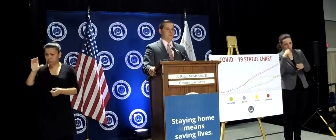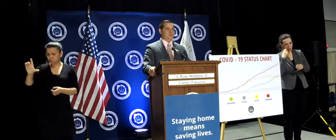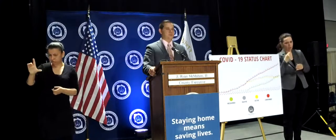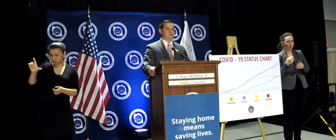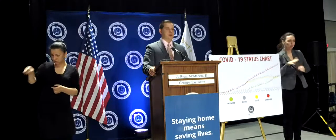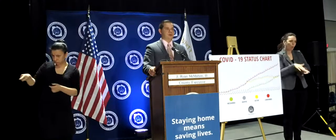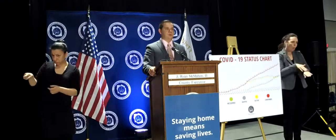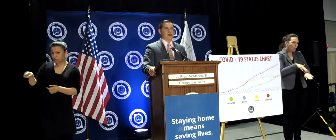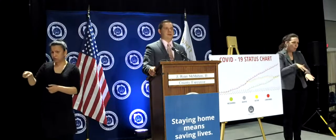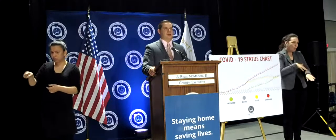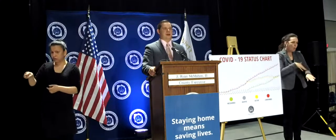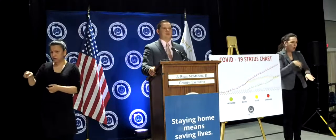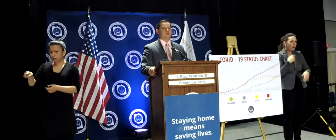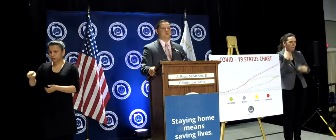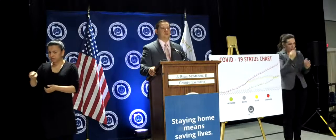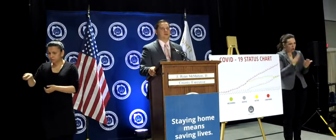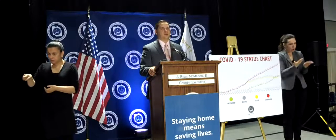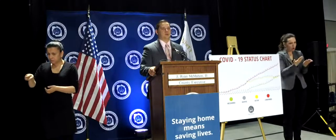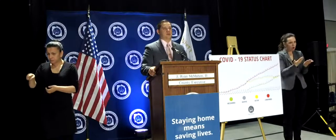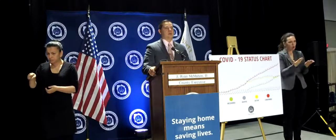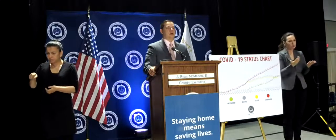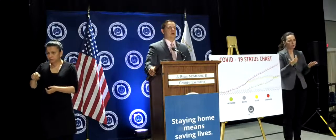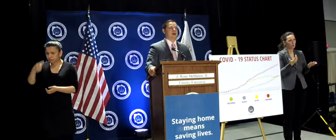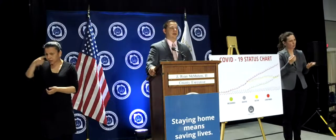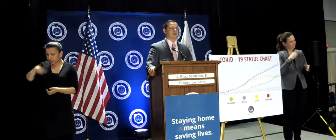their issues. We had that conversation,